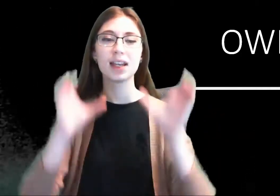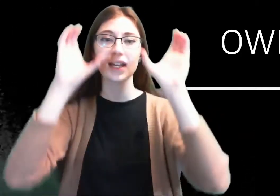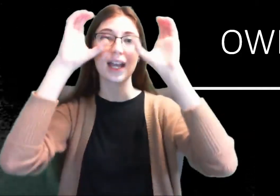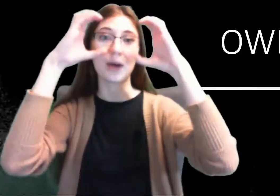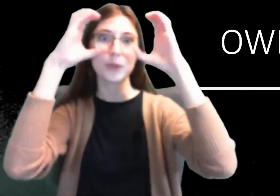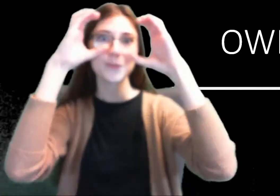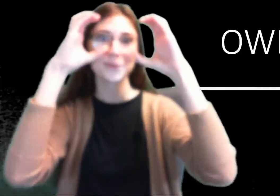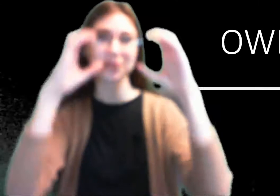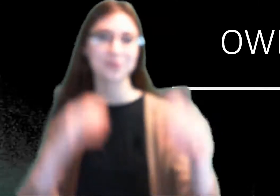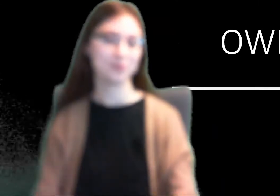Owl.